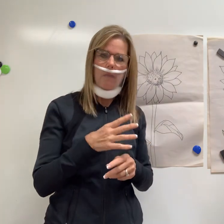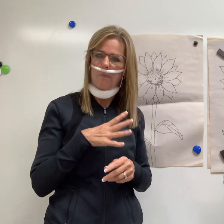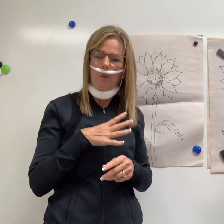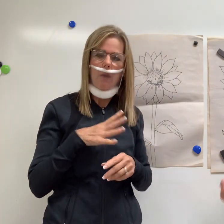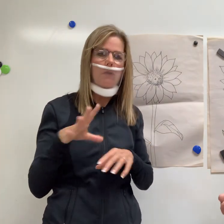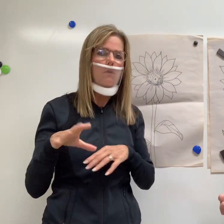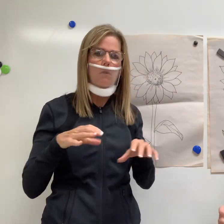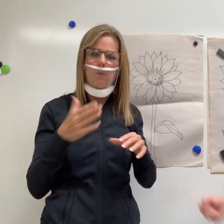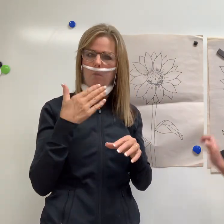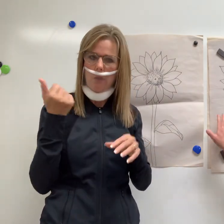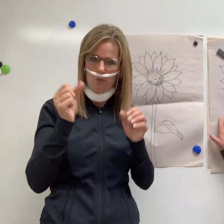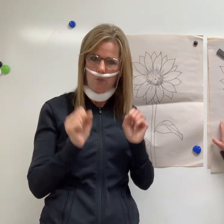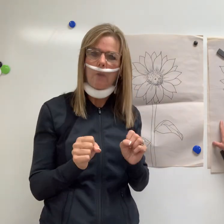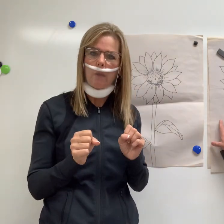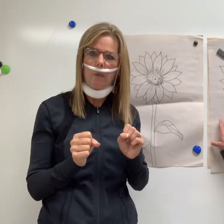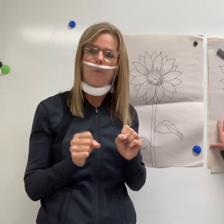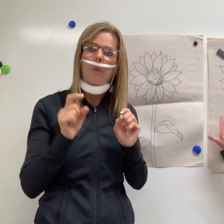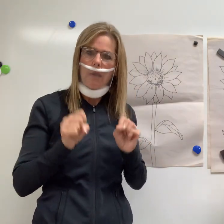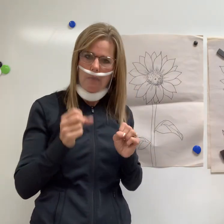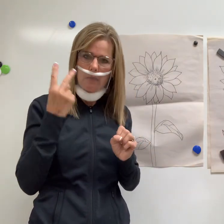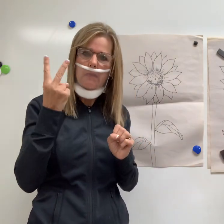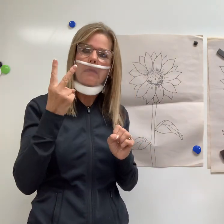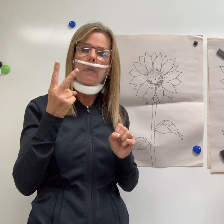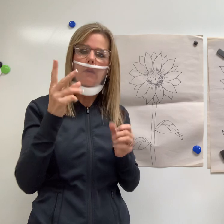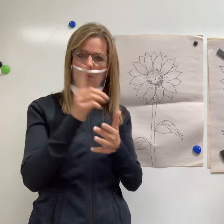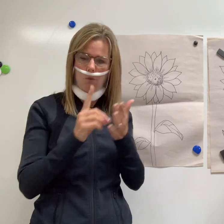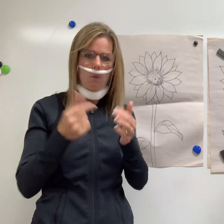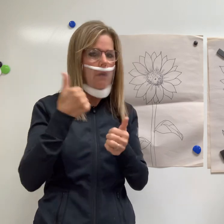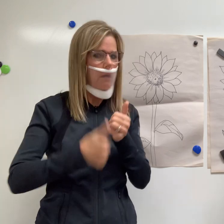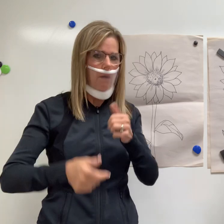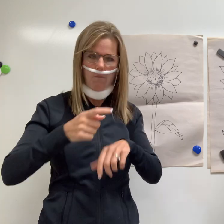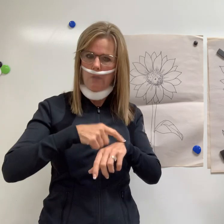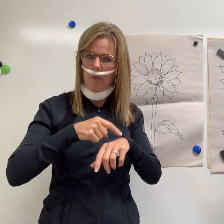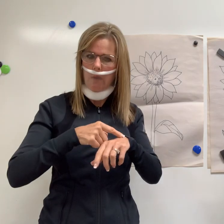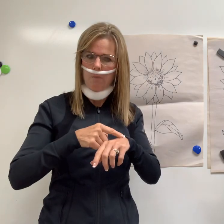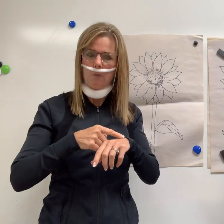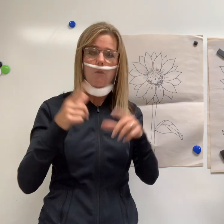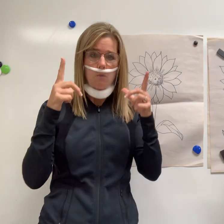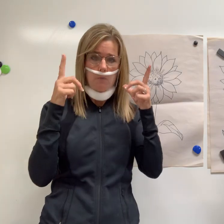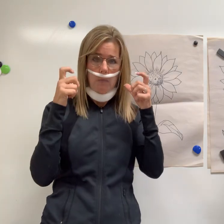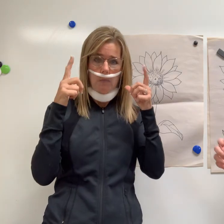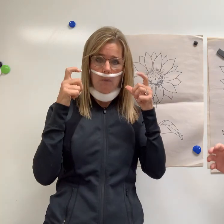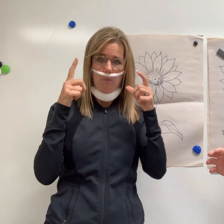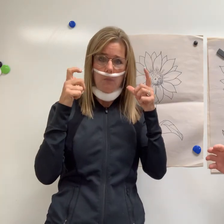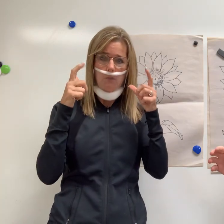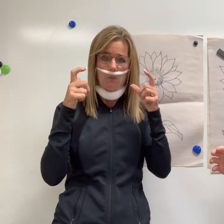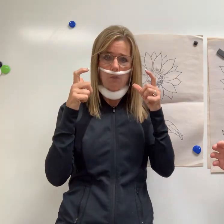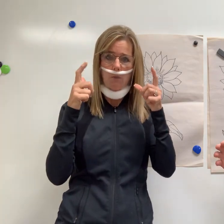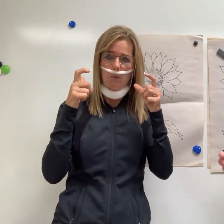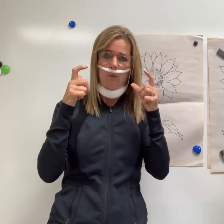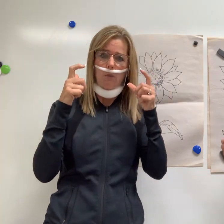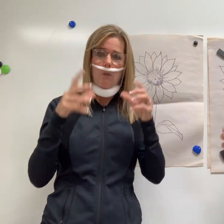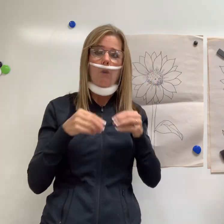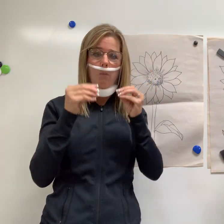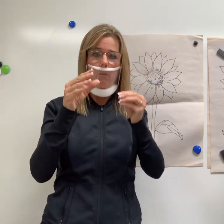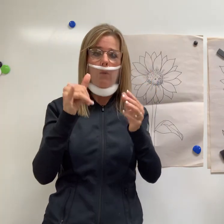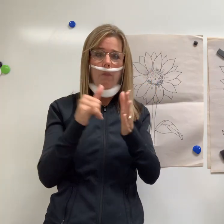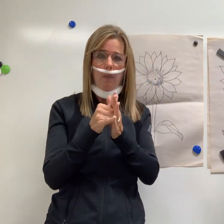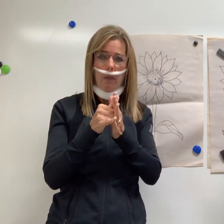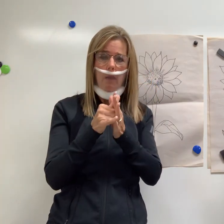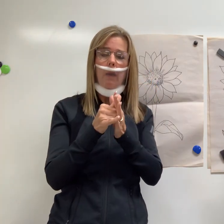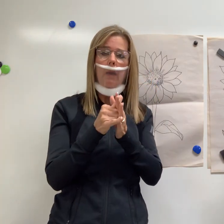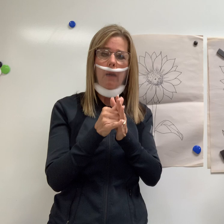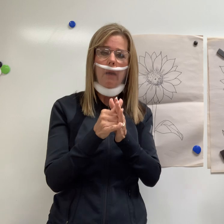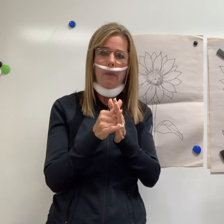Do the best you can. But I need to see your drawing every single time. So you take a picture and you put that link, you